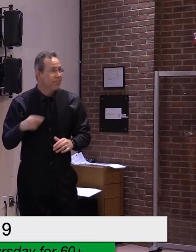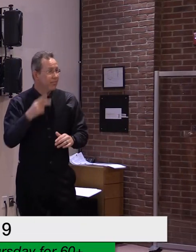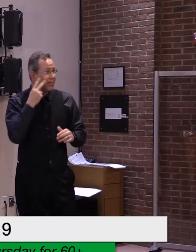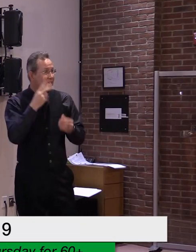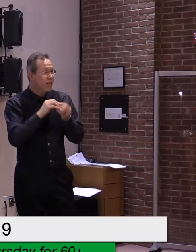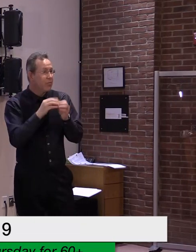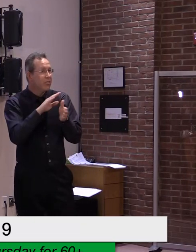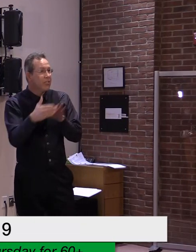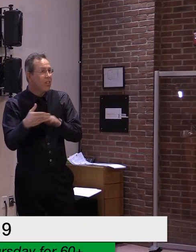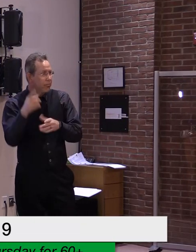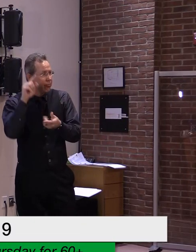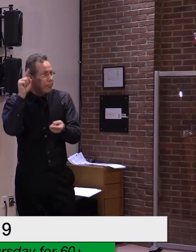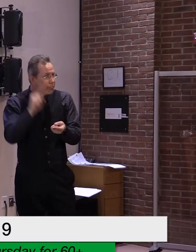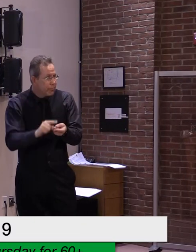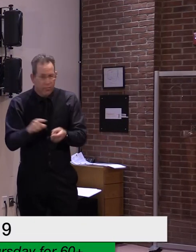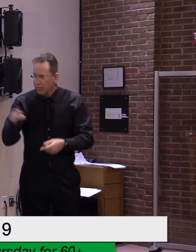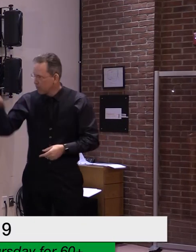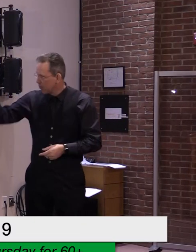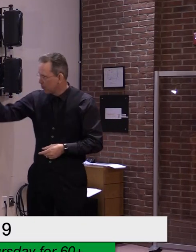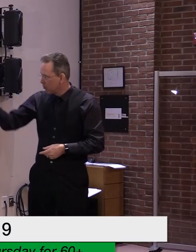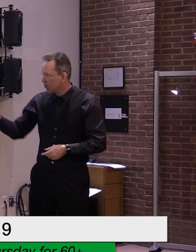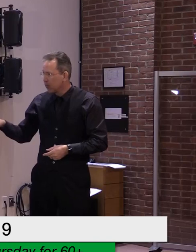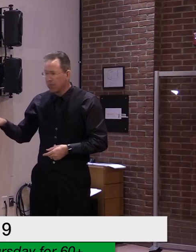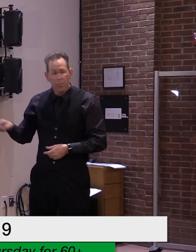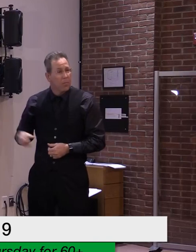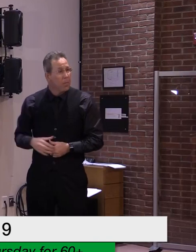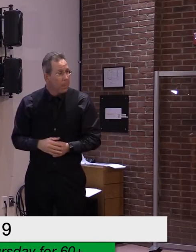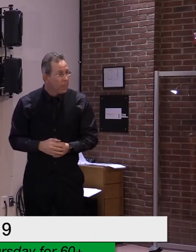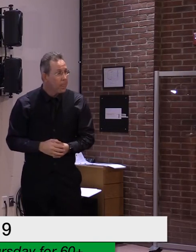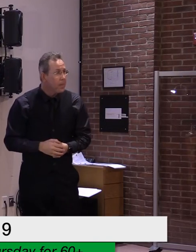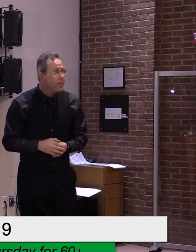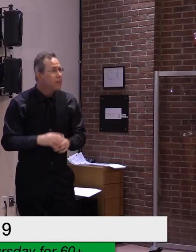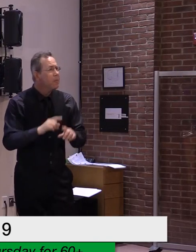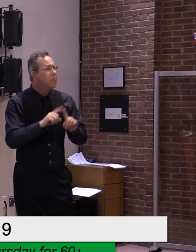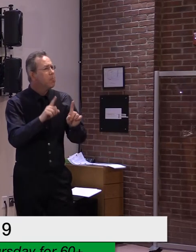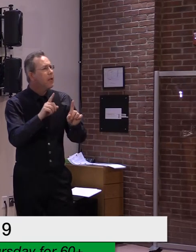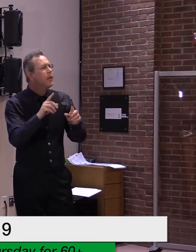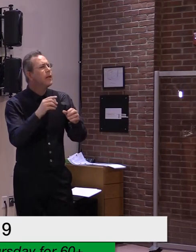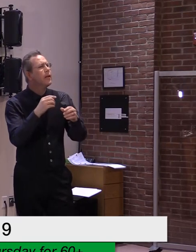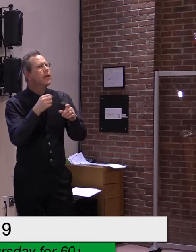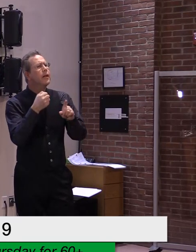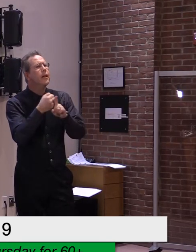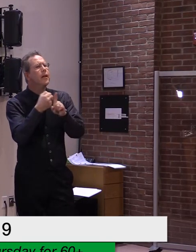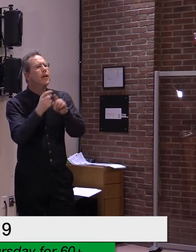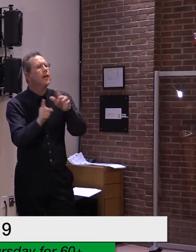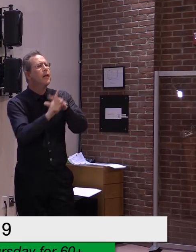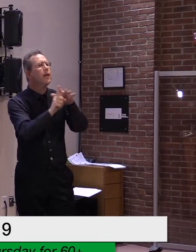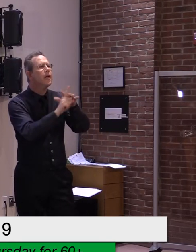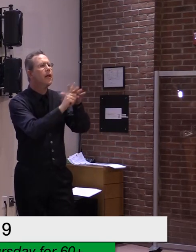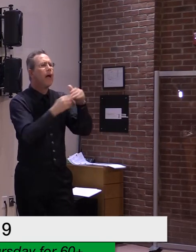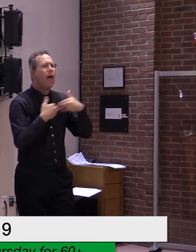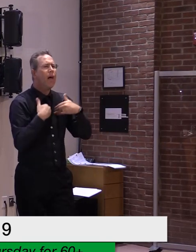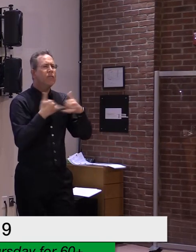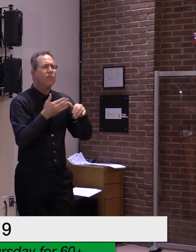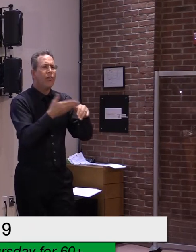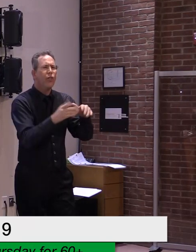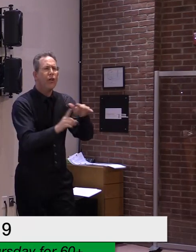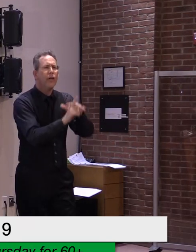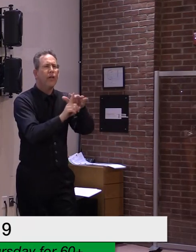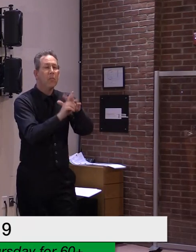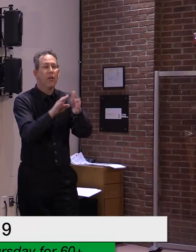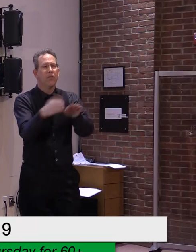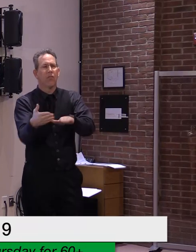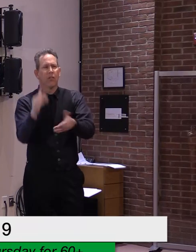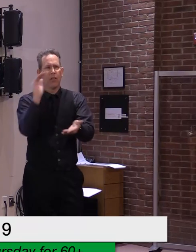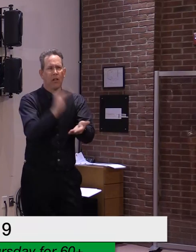cases have stalled or even increased in recent days. And when you look at the case growth regionally, you can